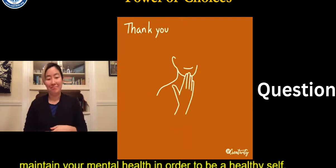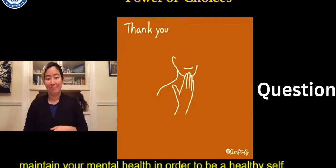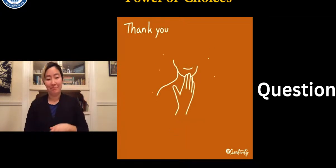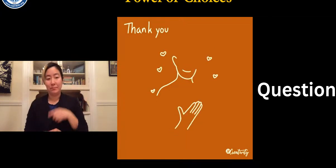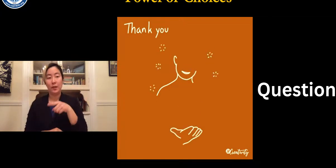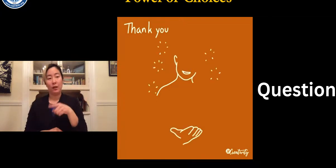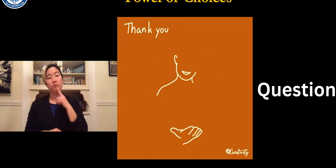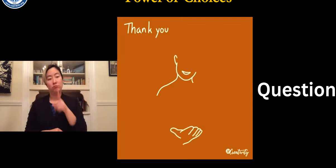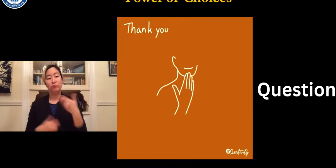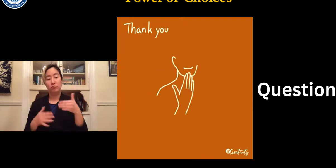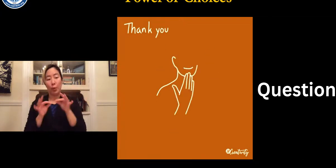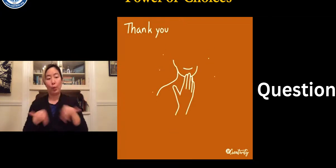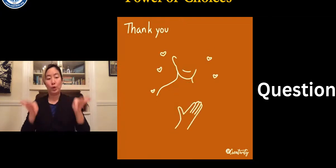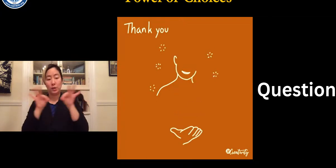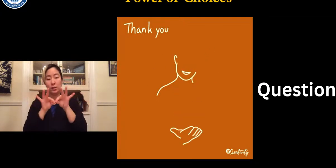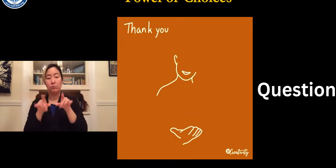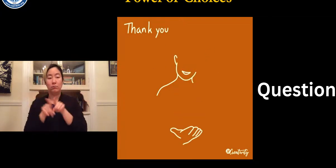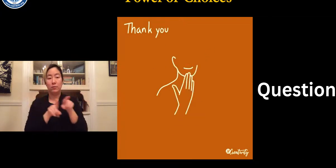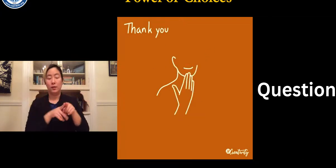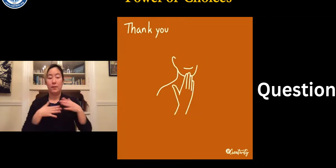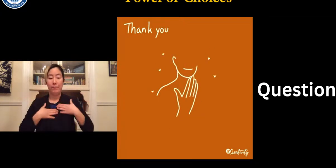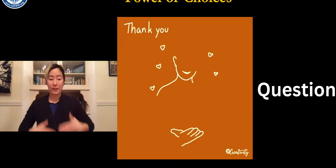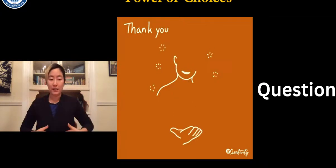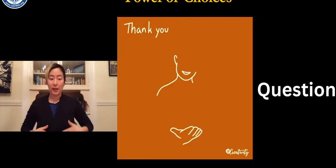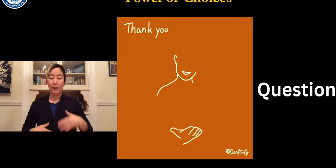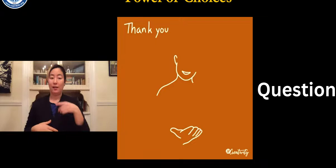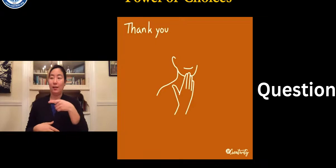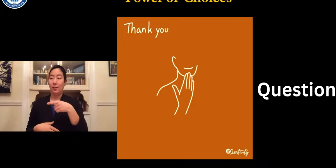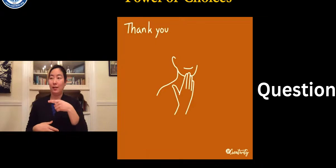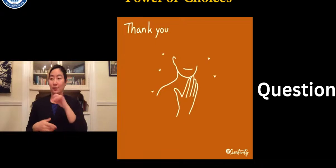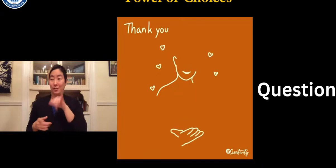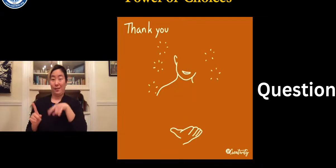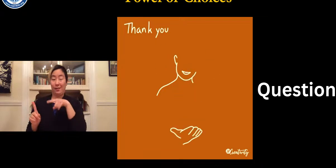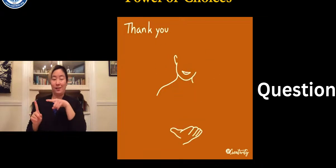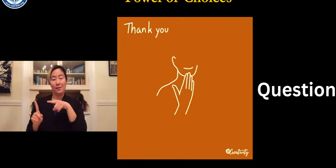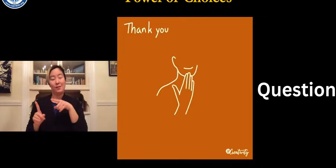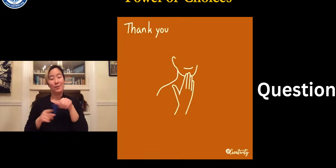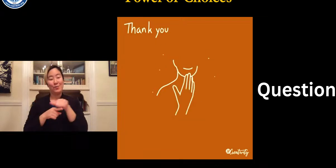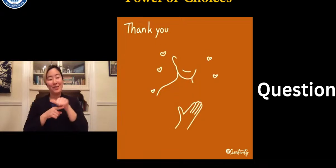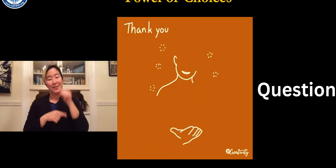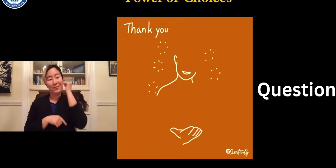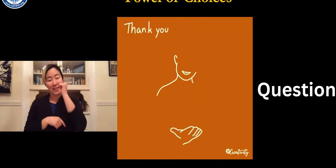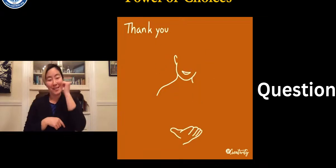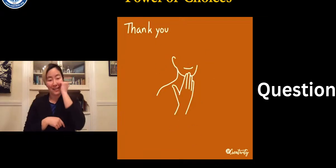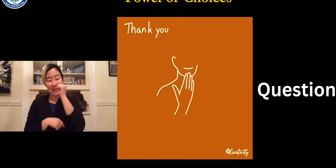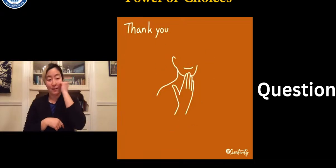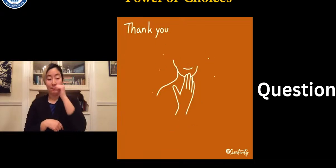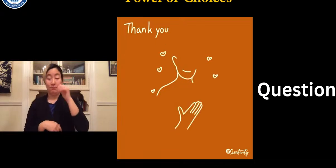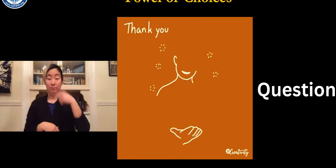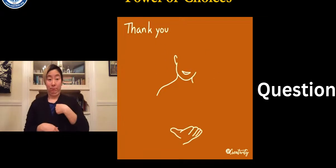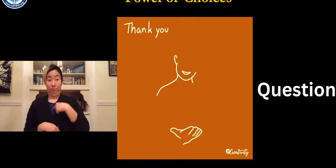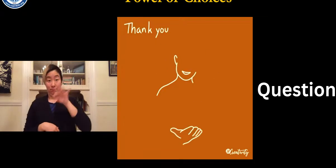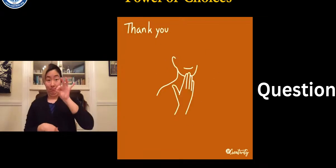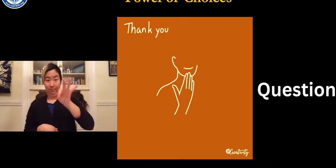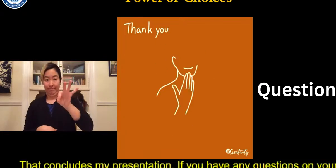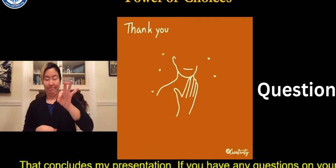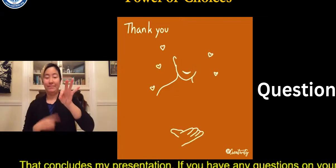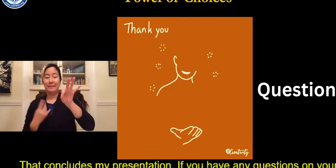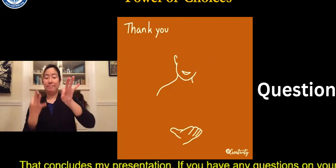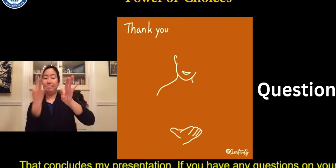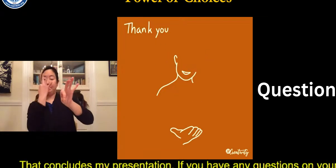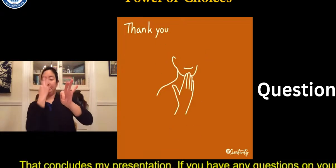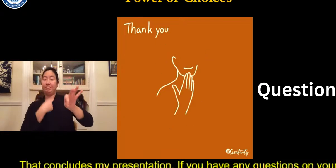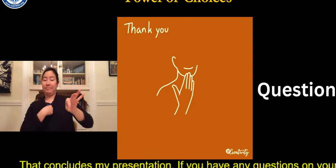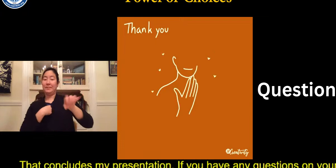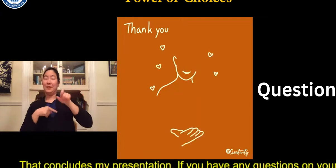Marla. Again, don't take your mental health for granted. Mental health is extremely important, equally